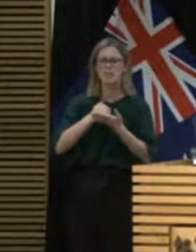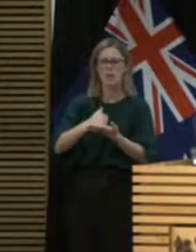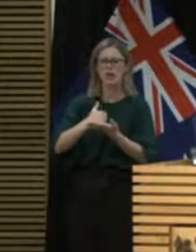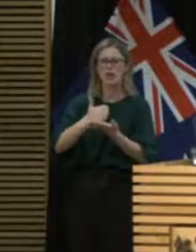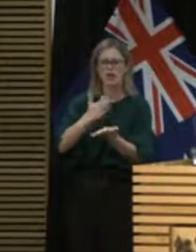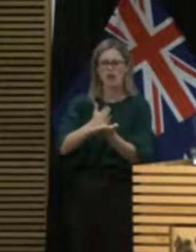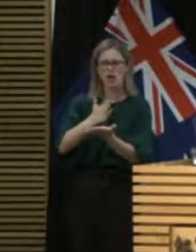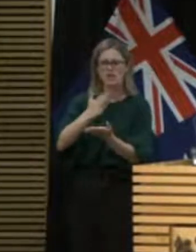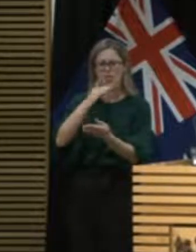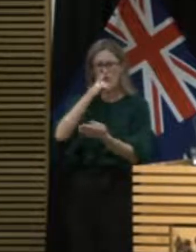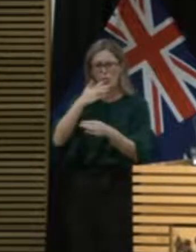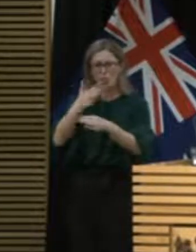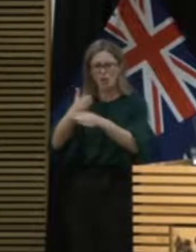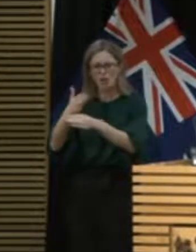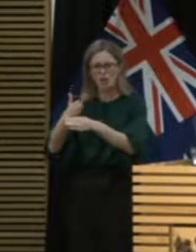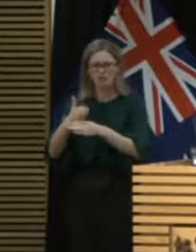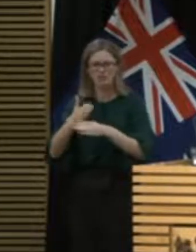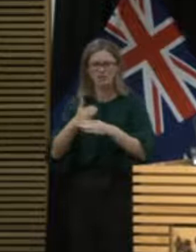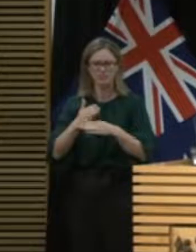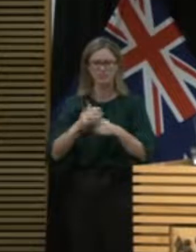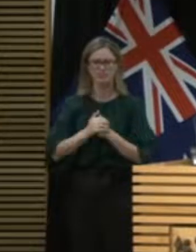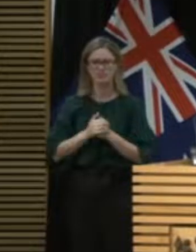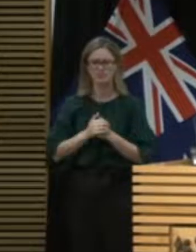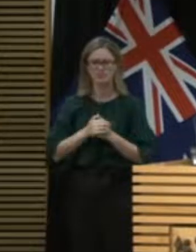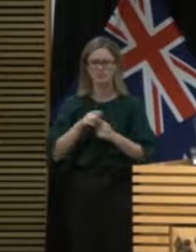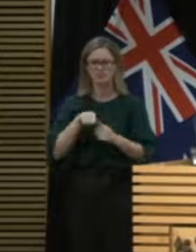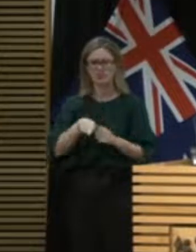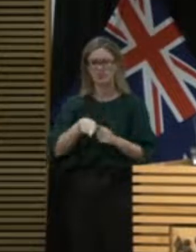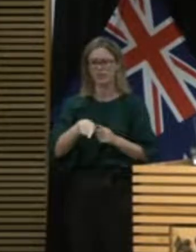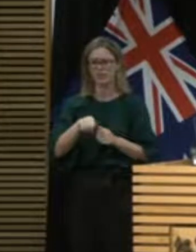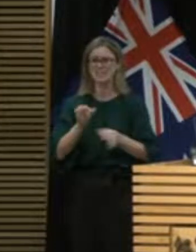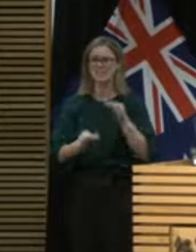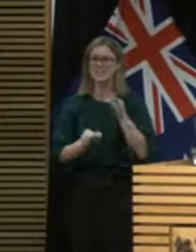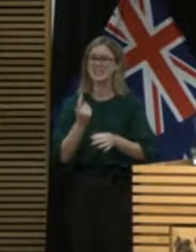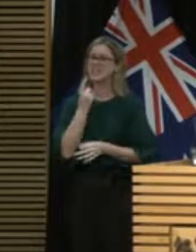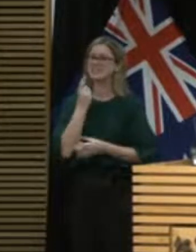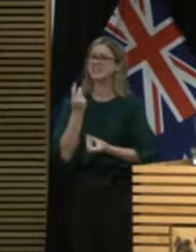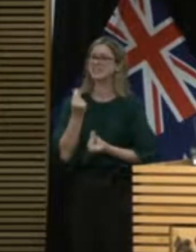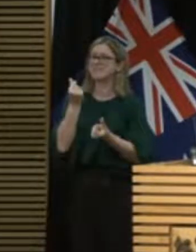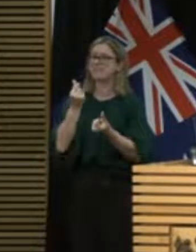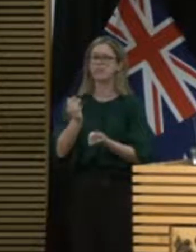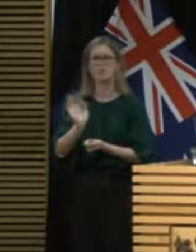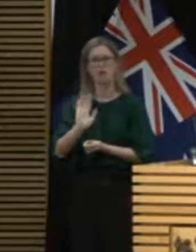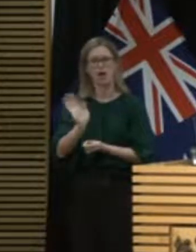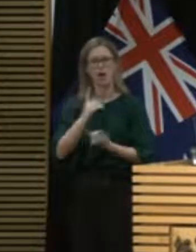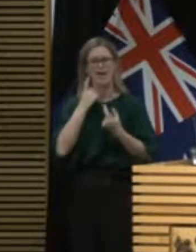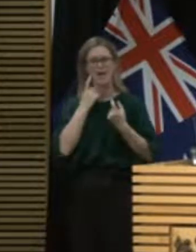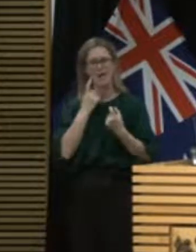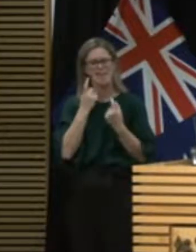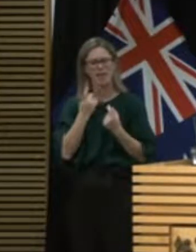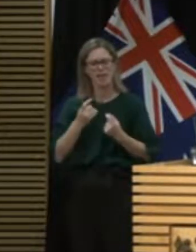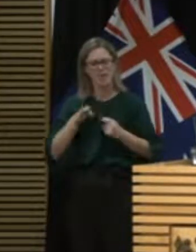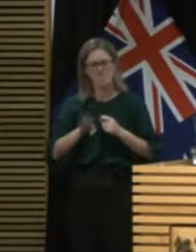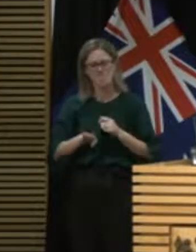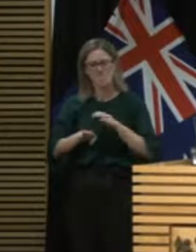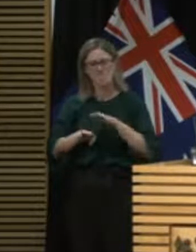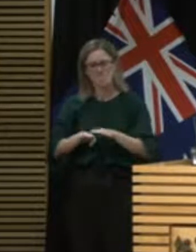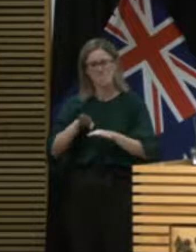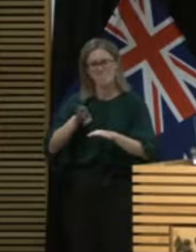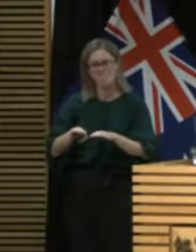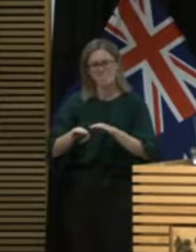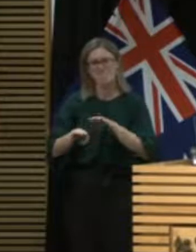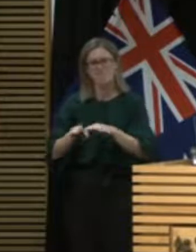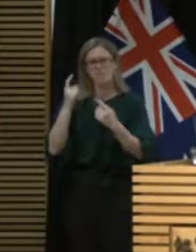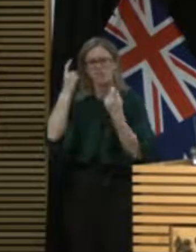working people. So we don't move into these areas lightly or without very carefully thinking through the kinds of